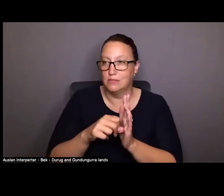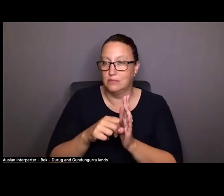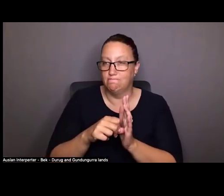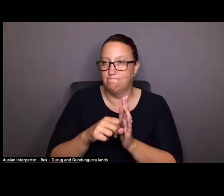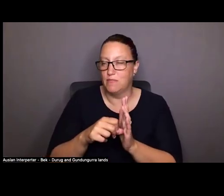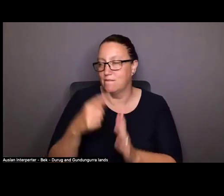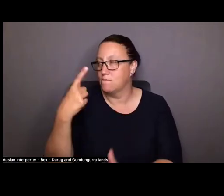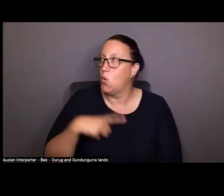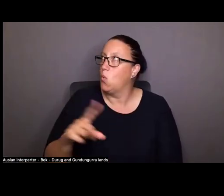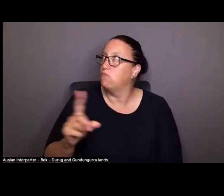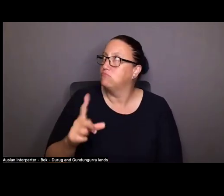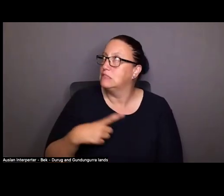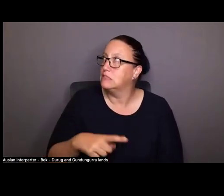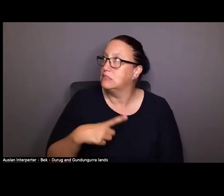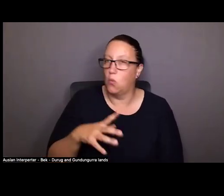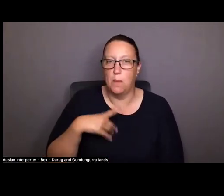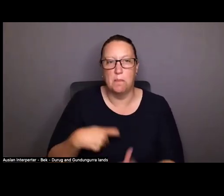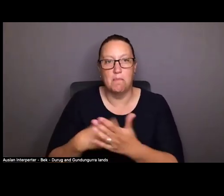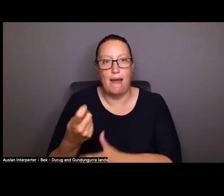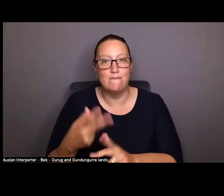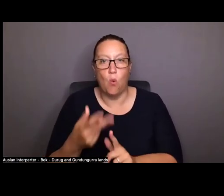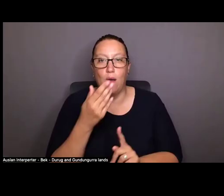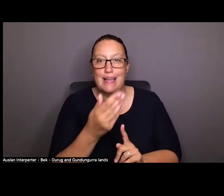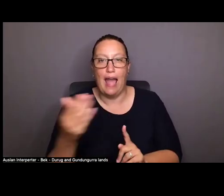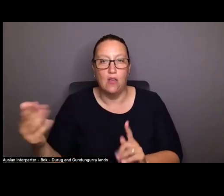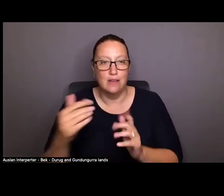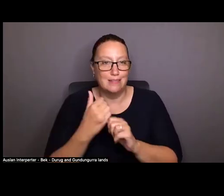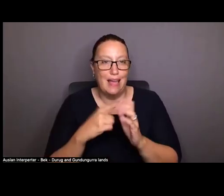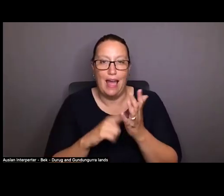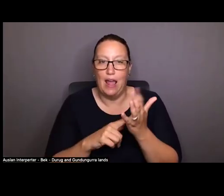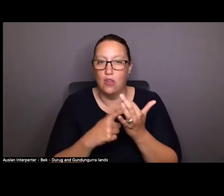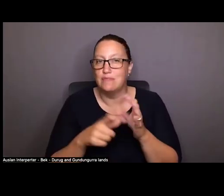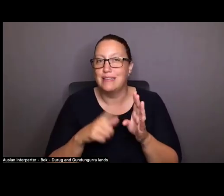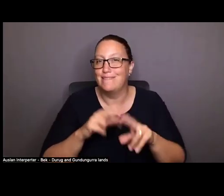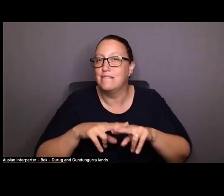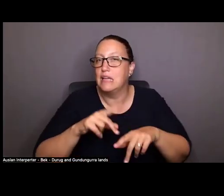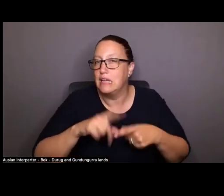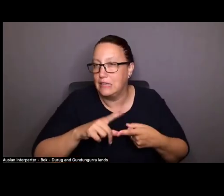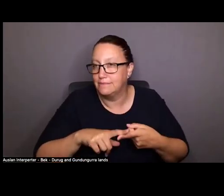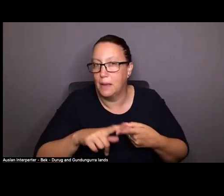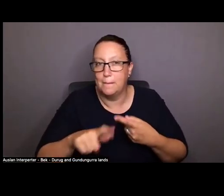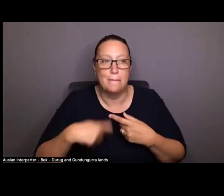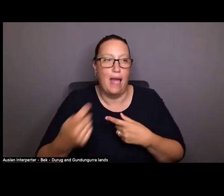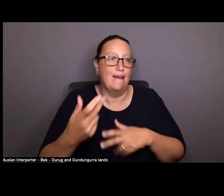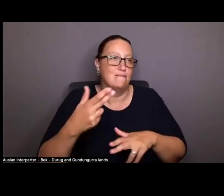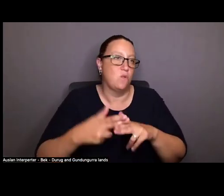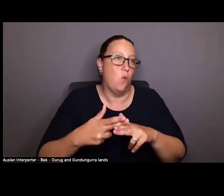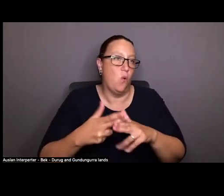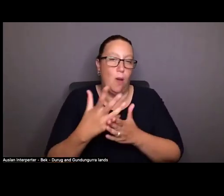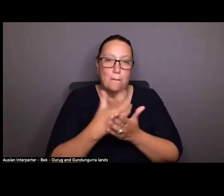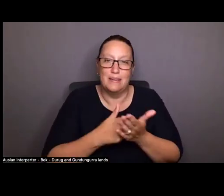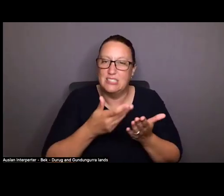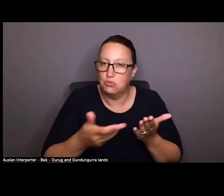for example, pay a gallery fee, pay for materials for one